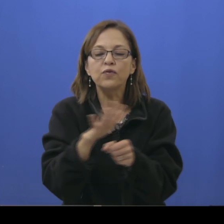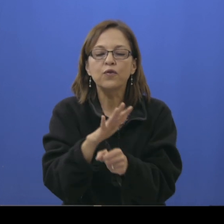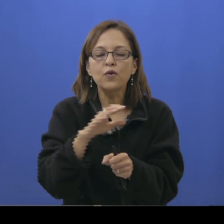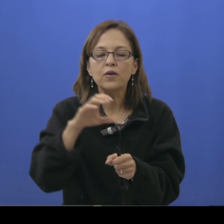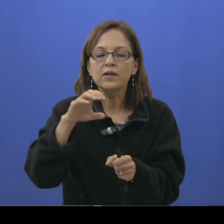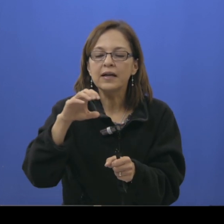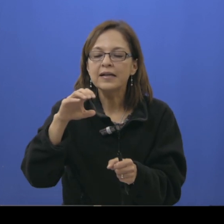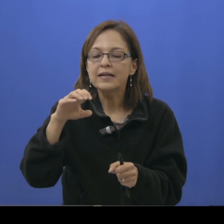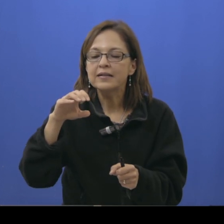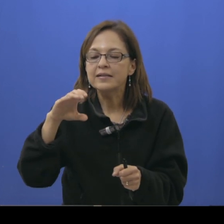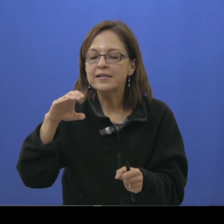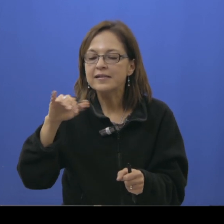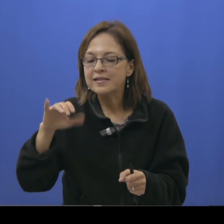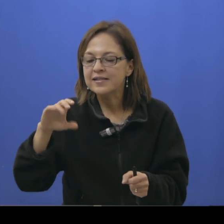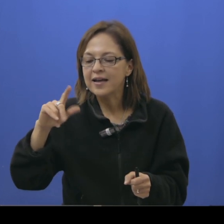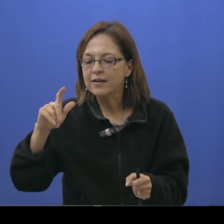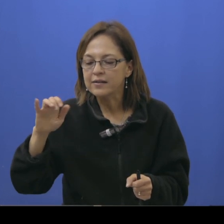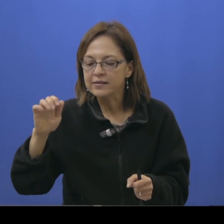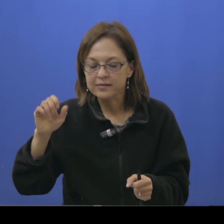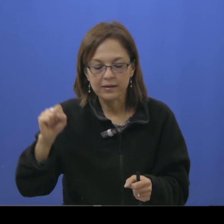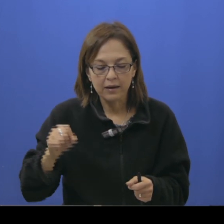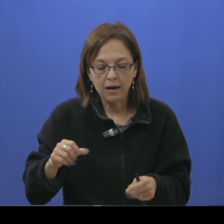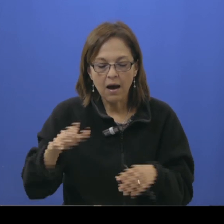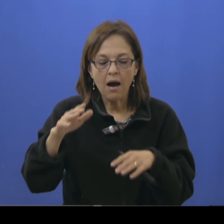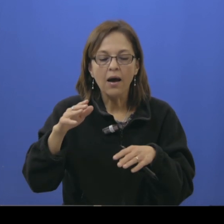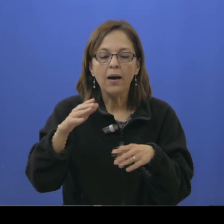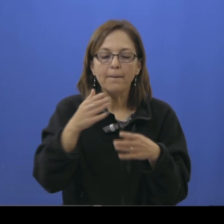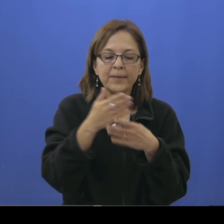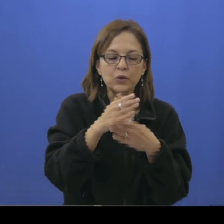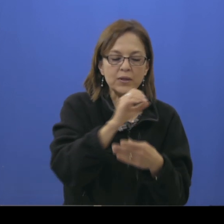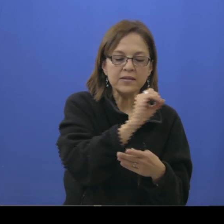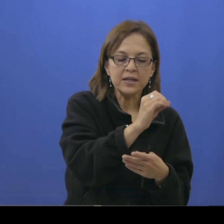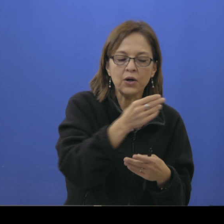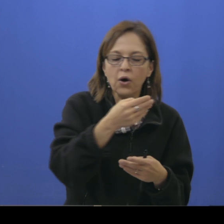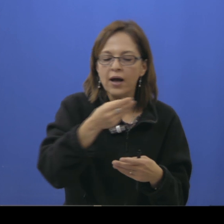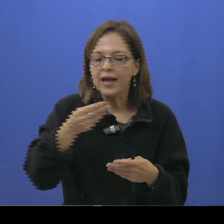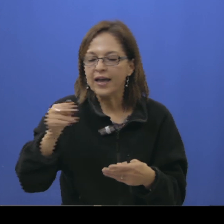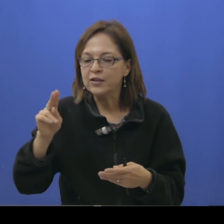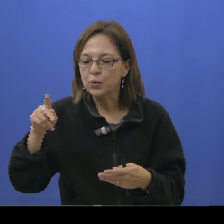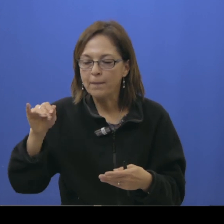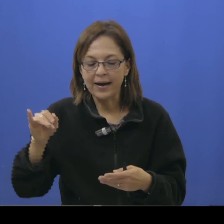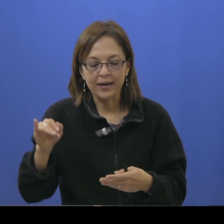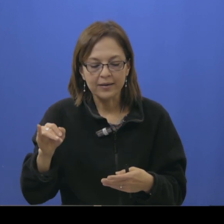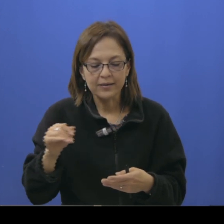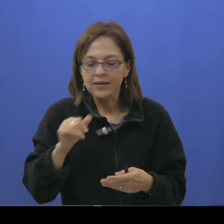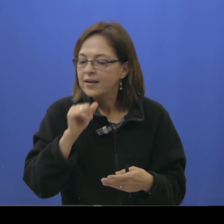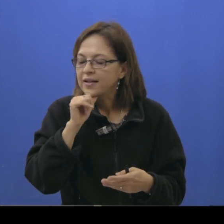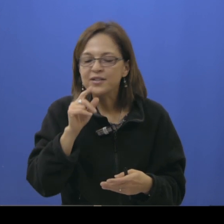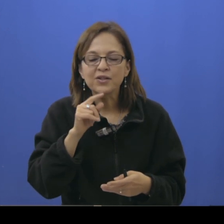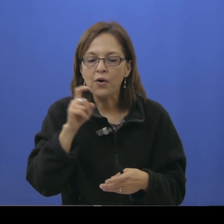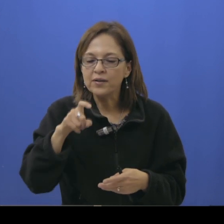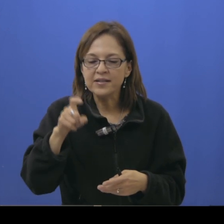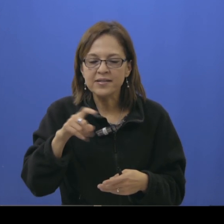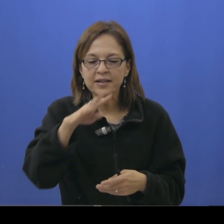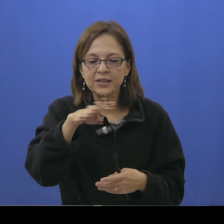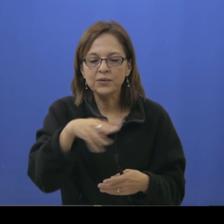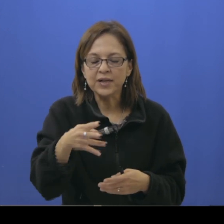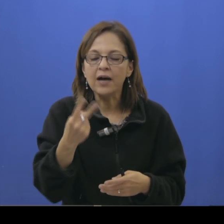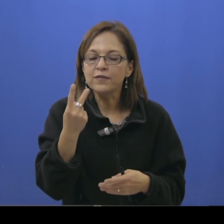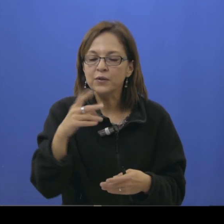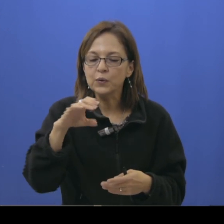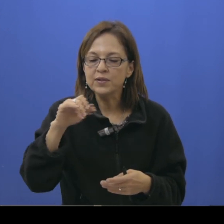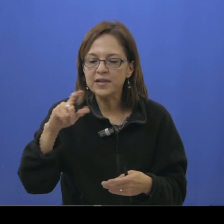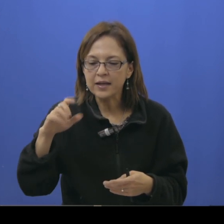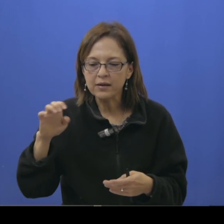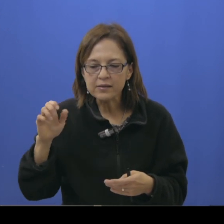two full cycles between 0 and 2 pi. It is not necessary to